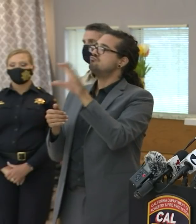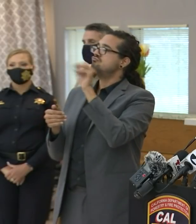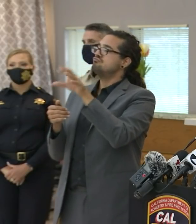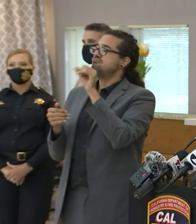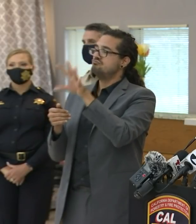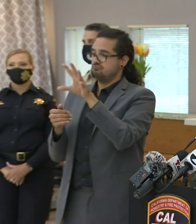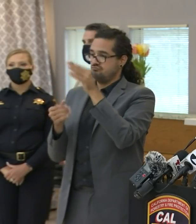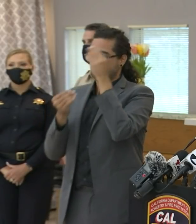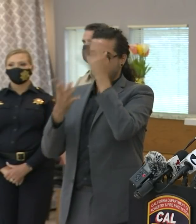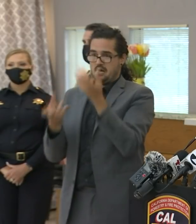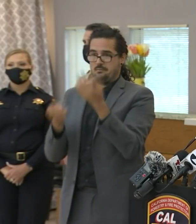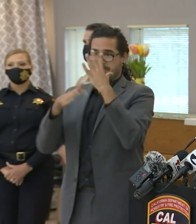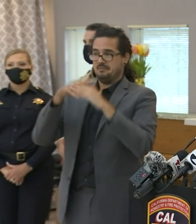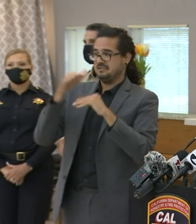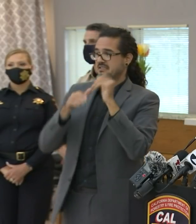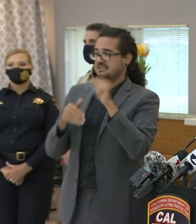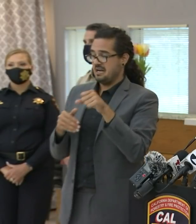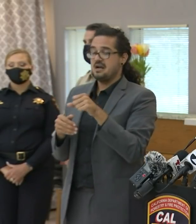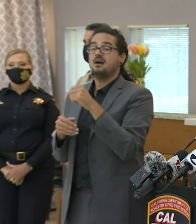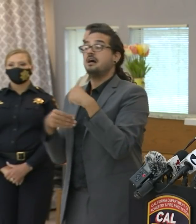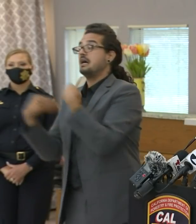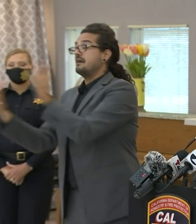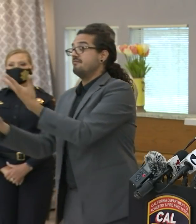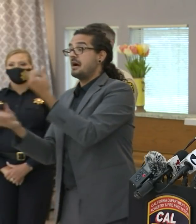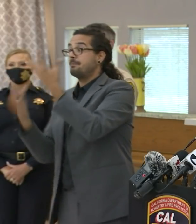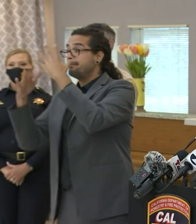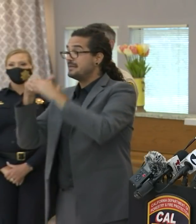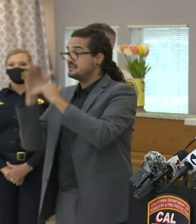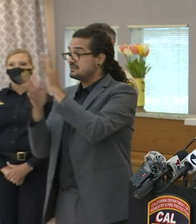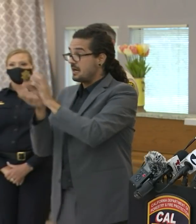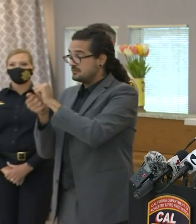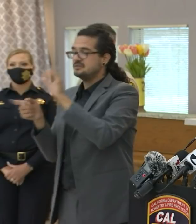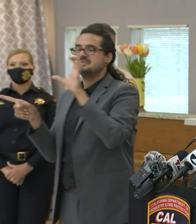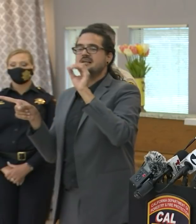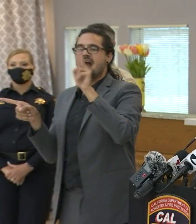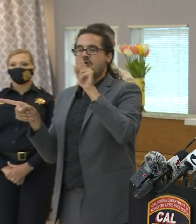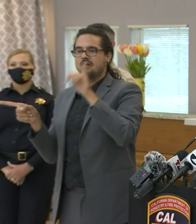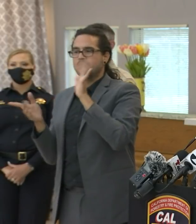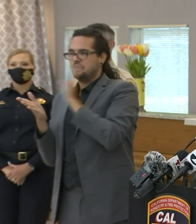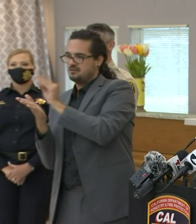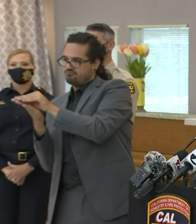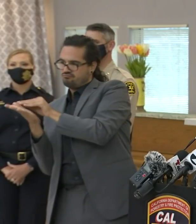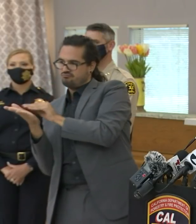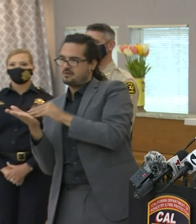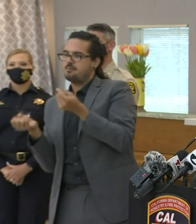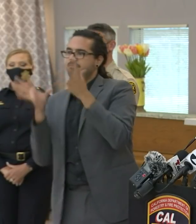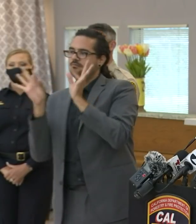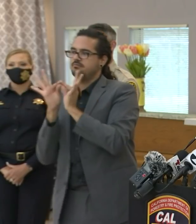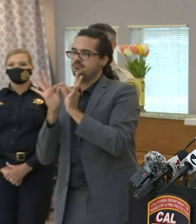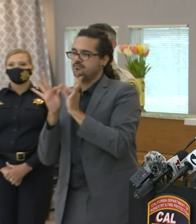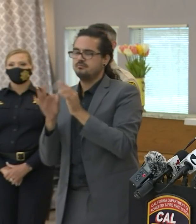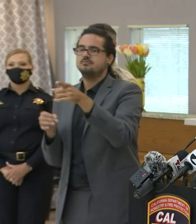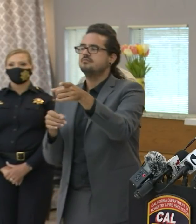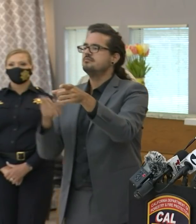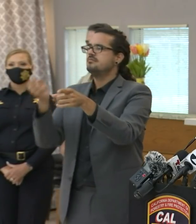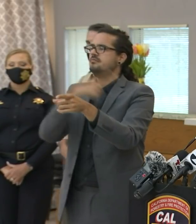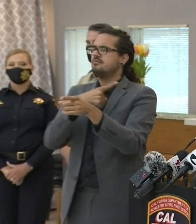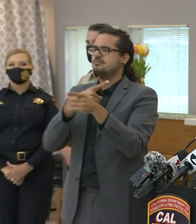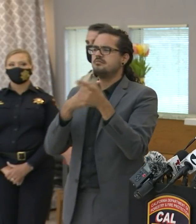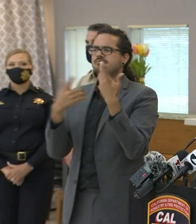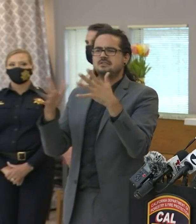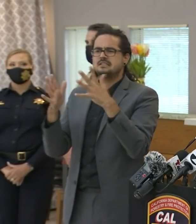their record keeping and release. Can you say anything about whether you've done assessments in the entire unit, or is that coming from specific areas?